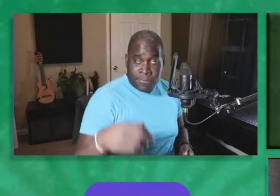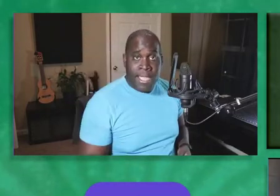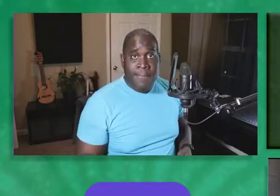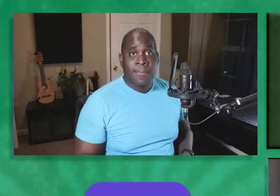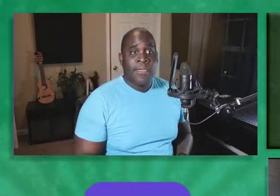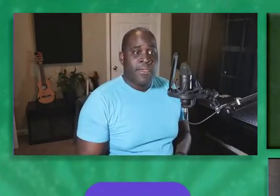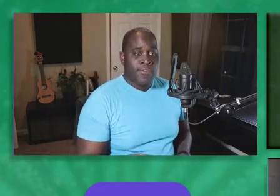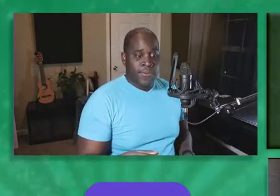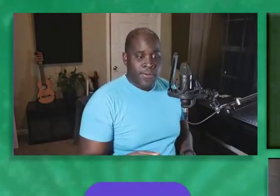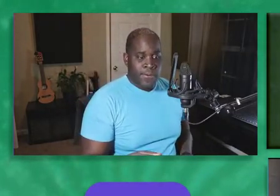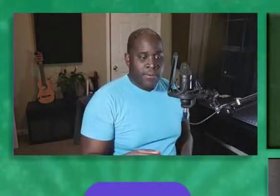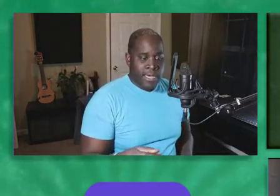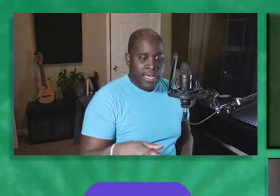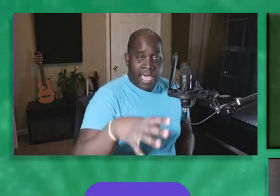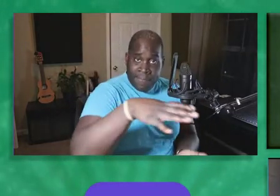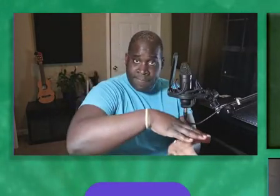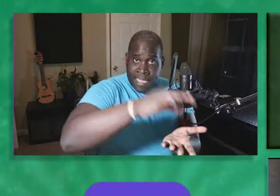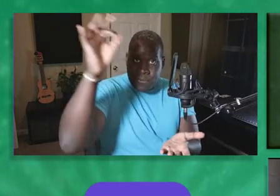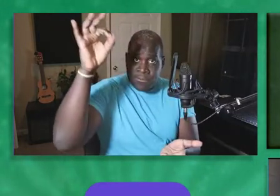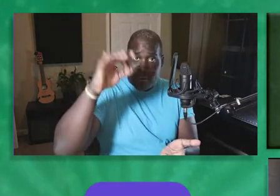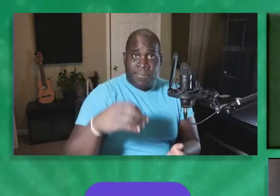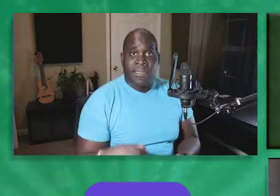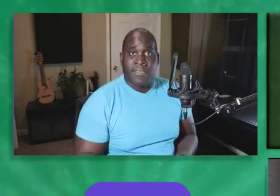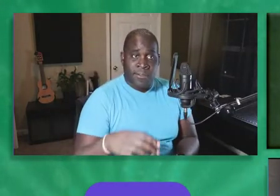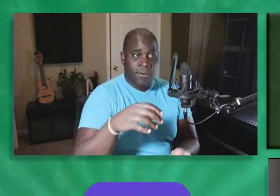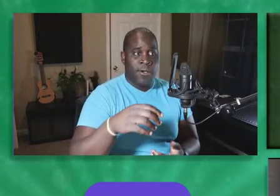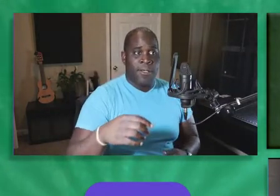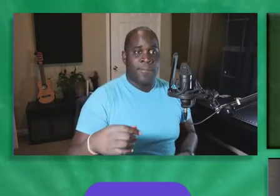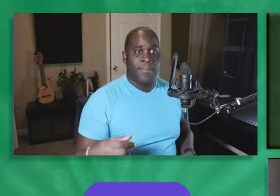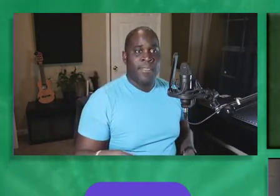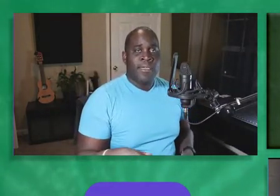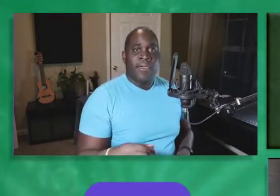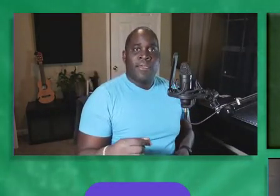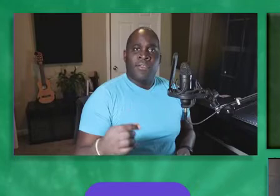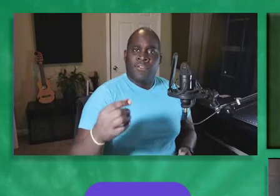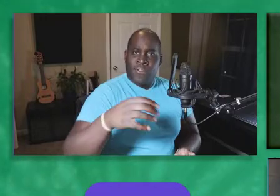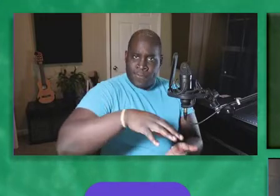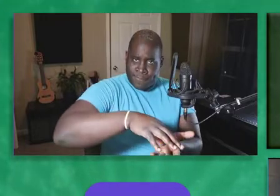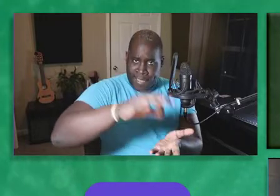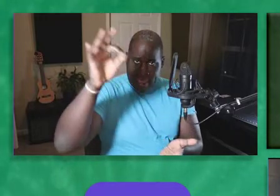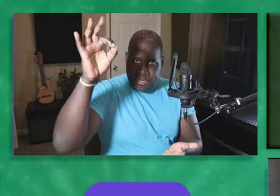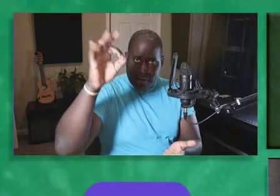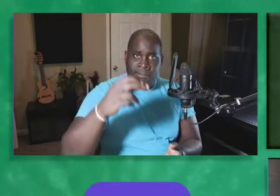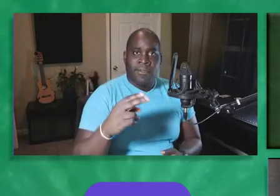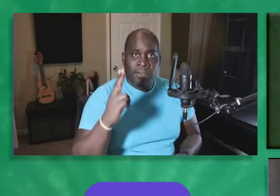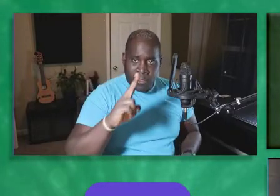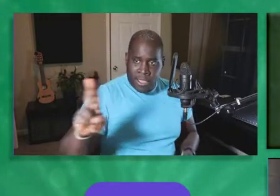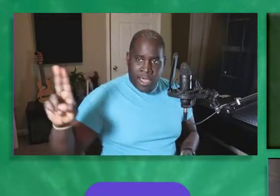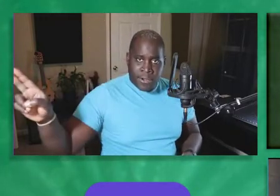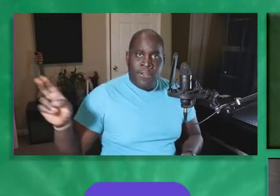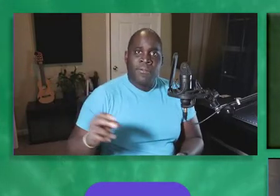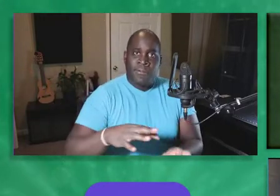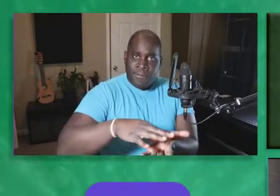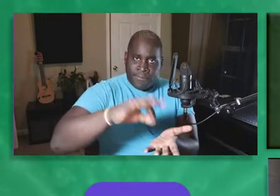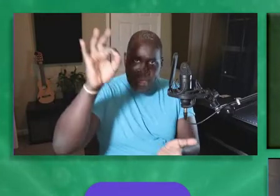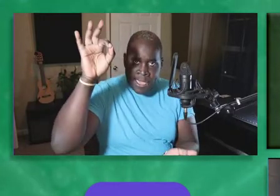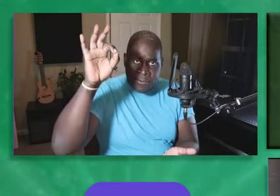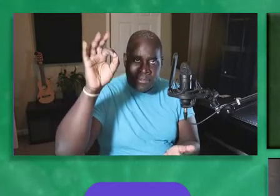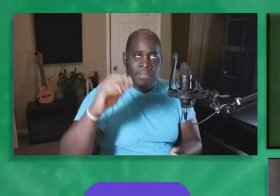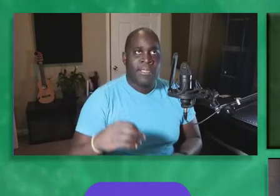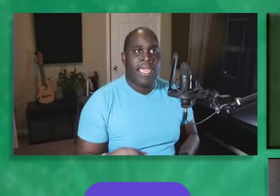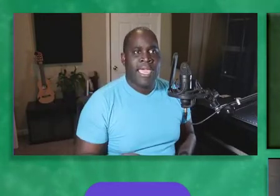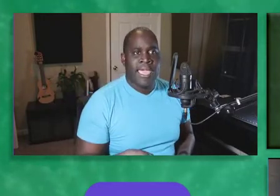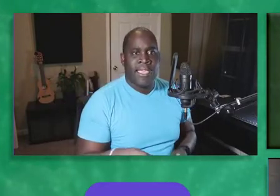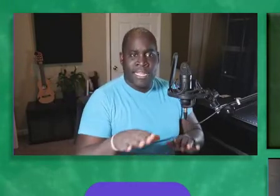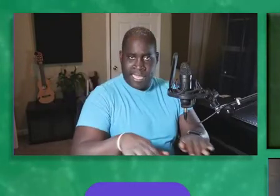Finding, right? So I found something. So find, honor,